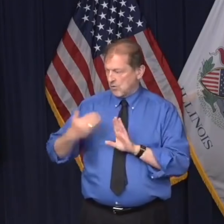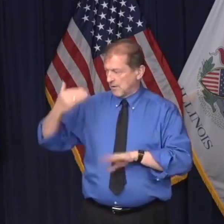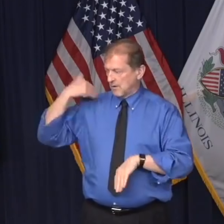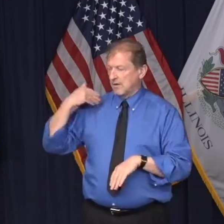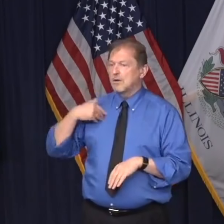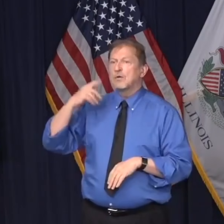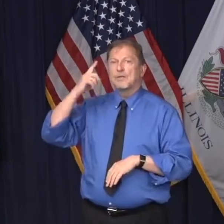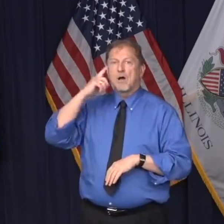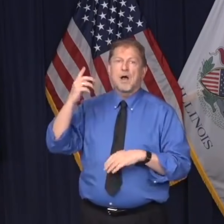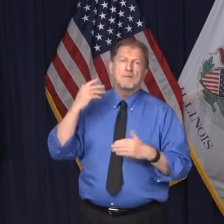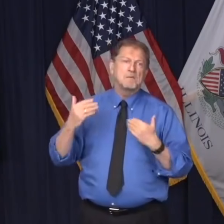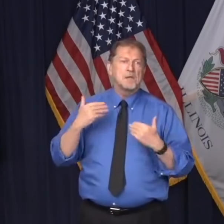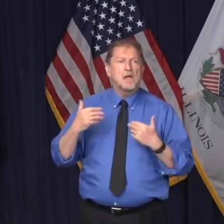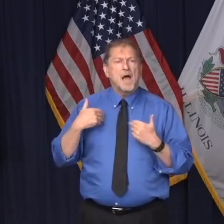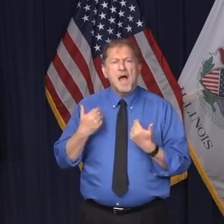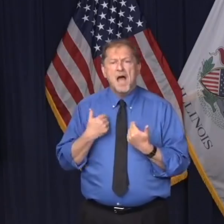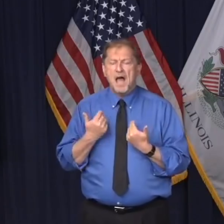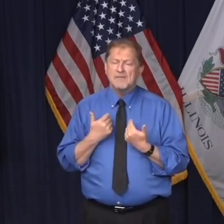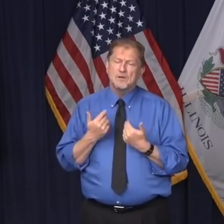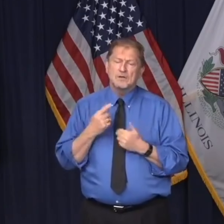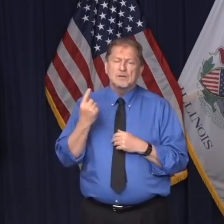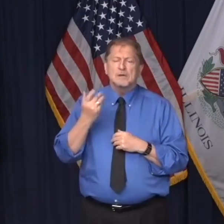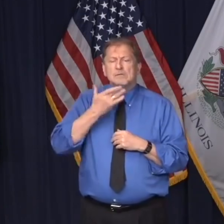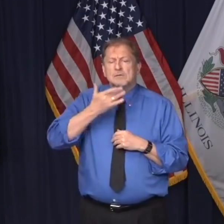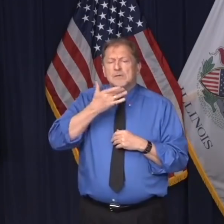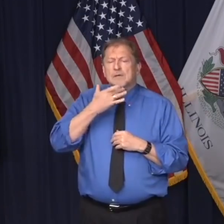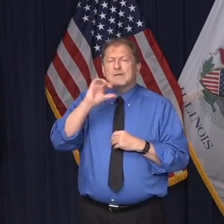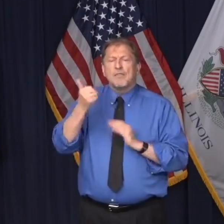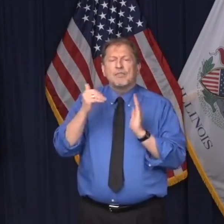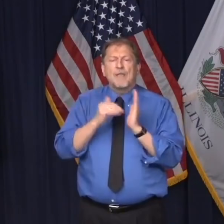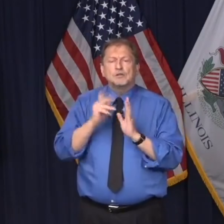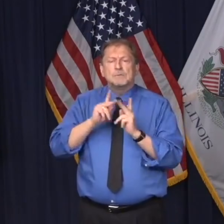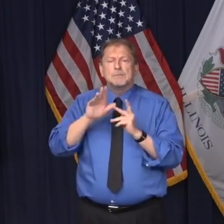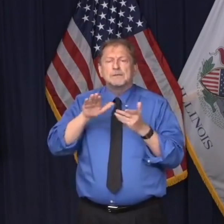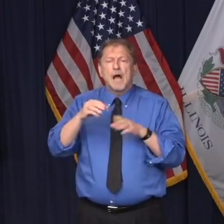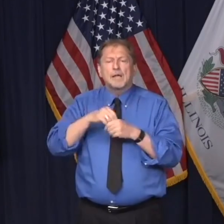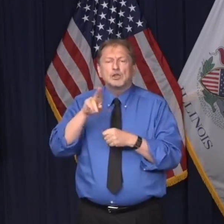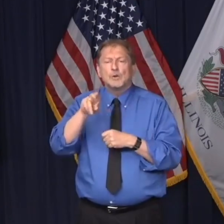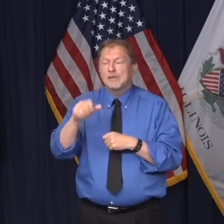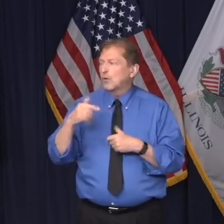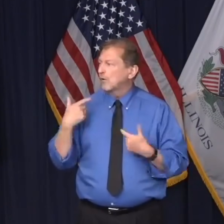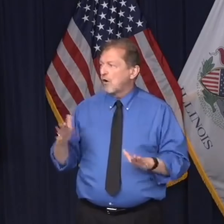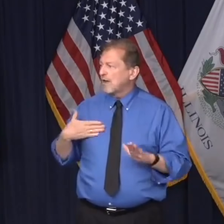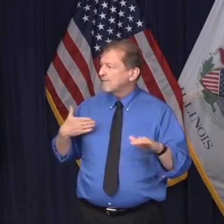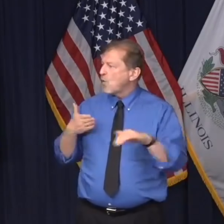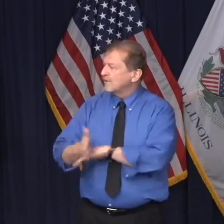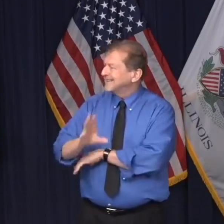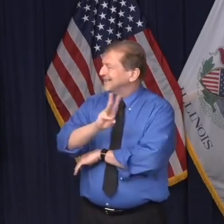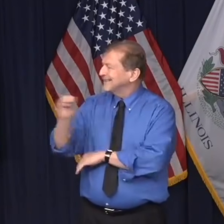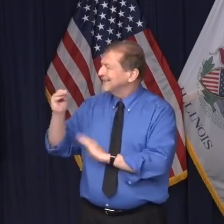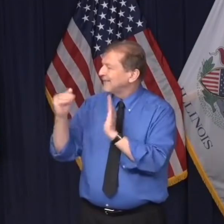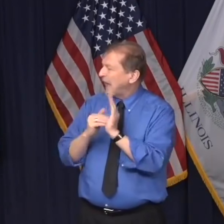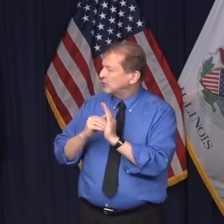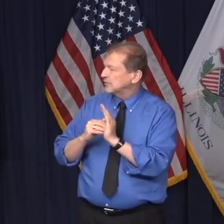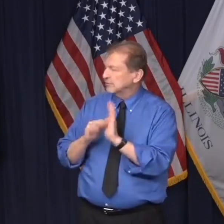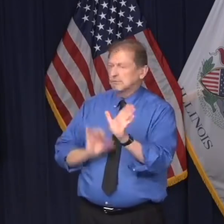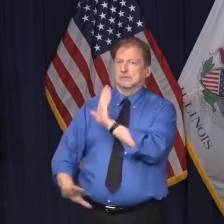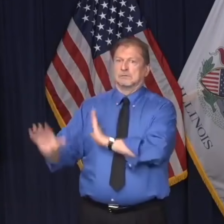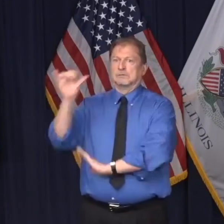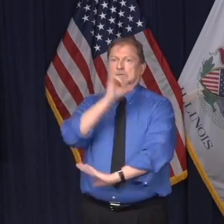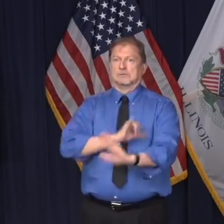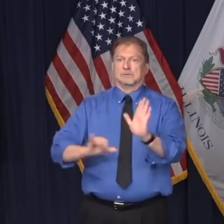well, we'll only have 10,000 deaths in the United States. We've now, I think, surpassed 60,000.